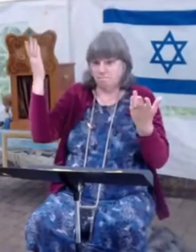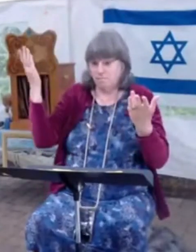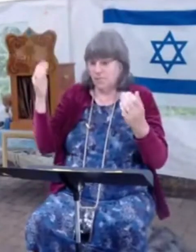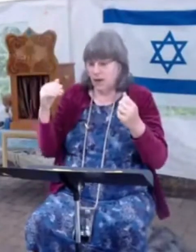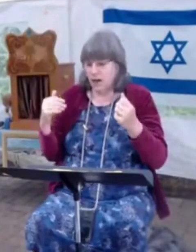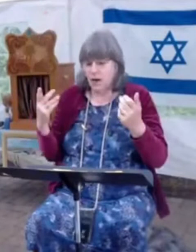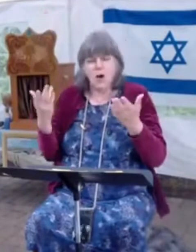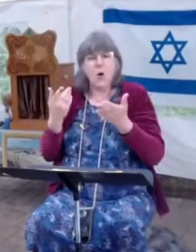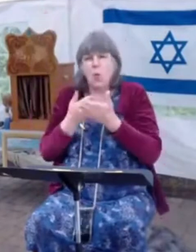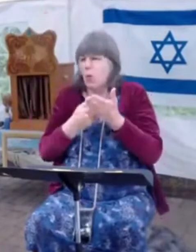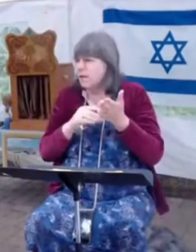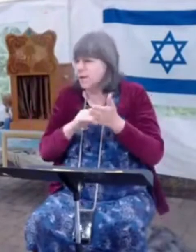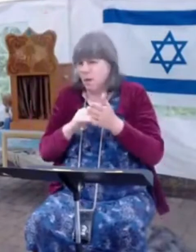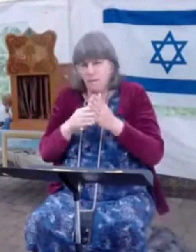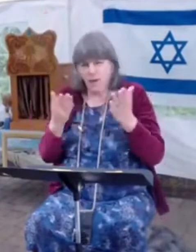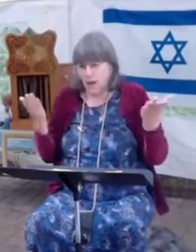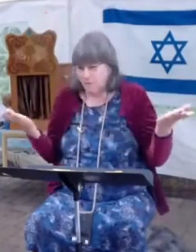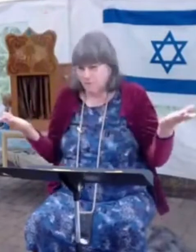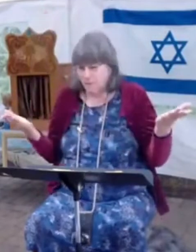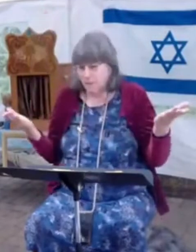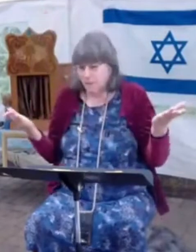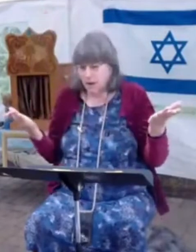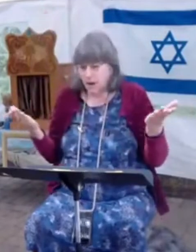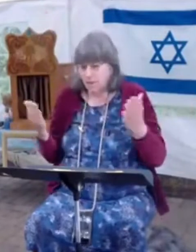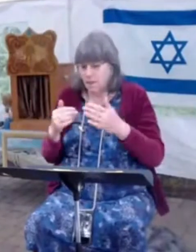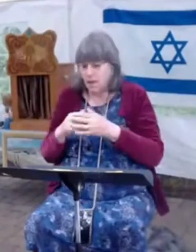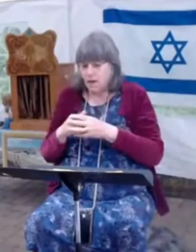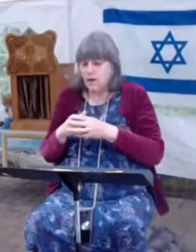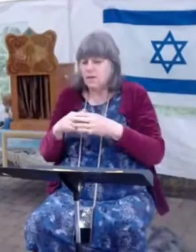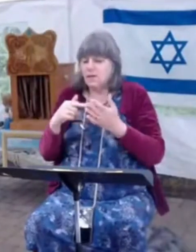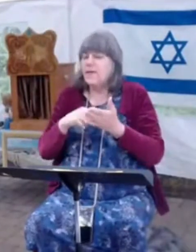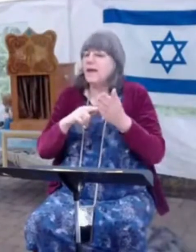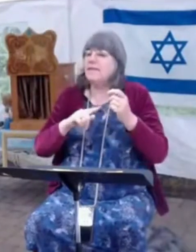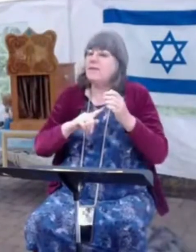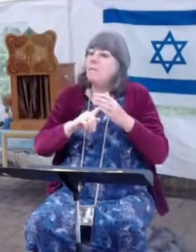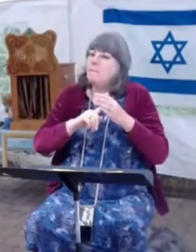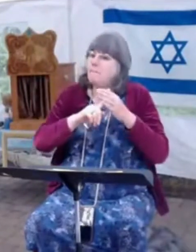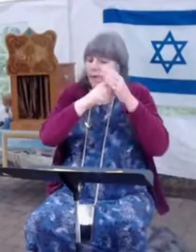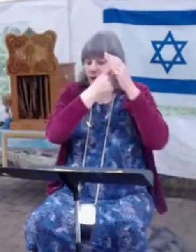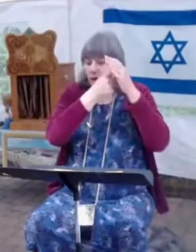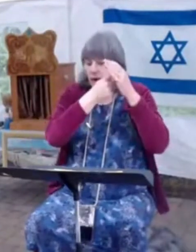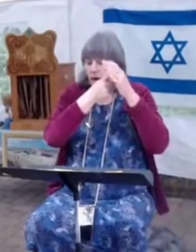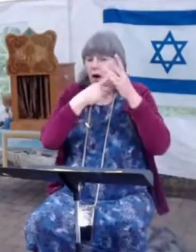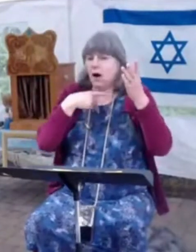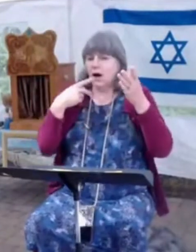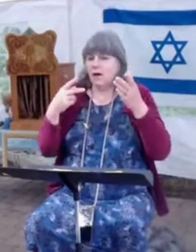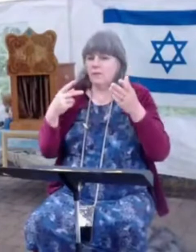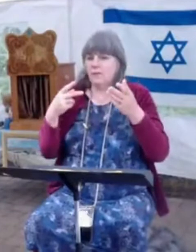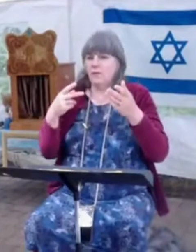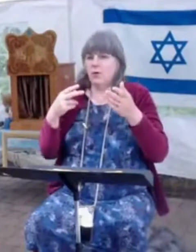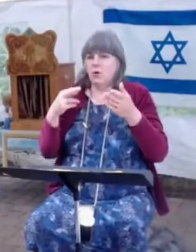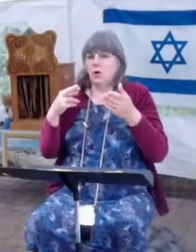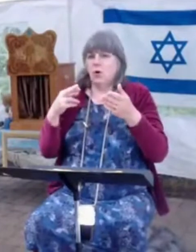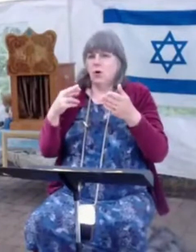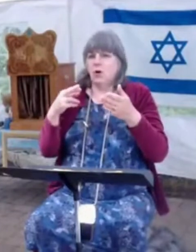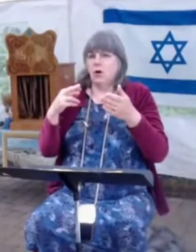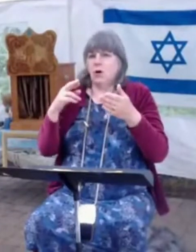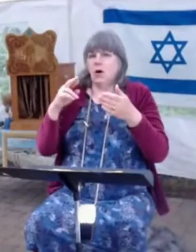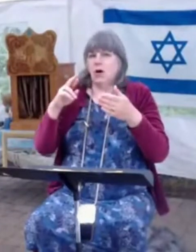started, during the Cold War, when America started relationship with China.